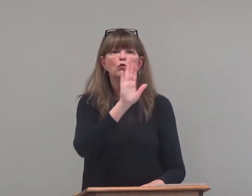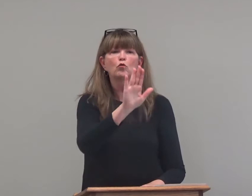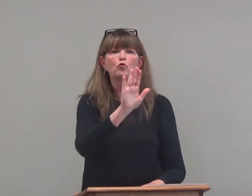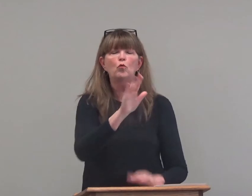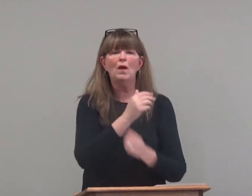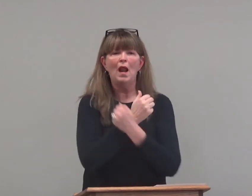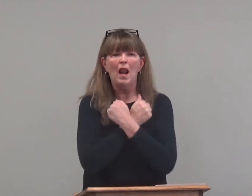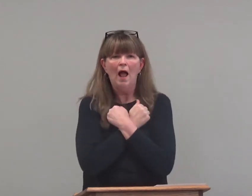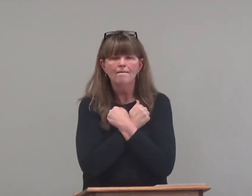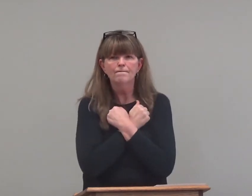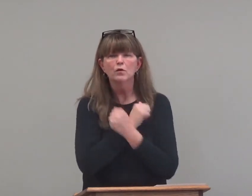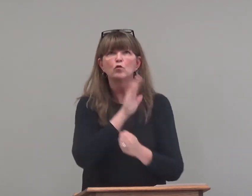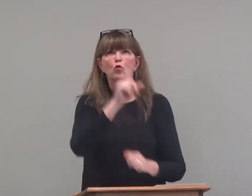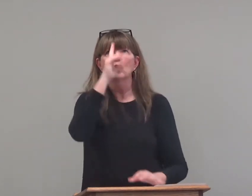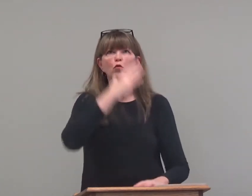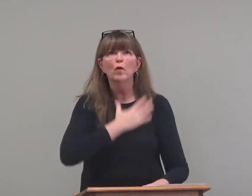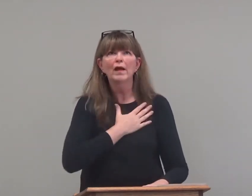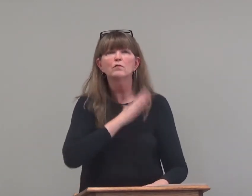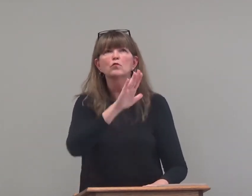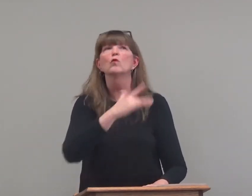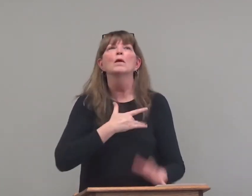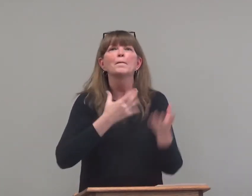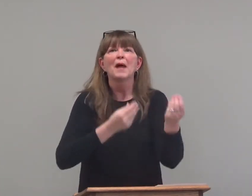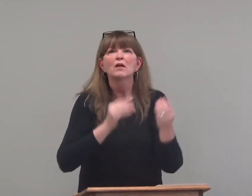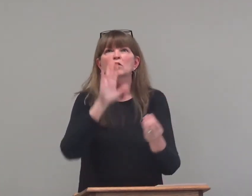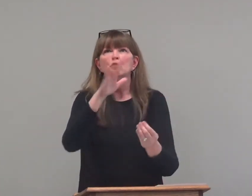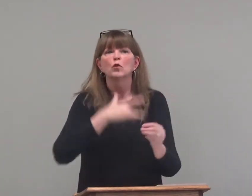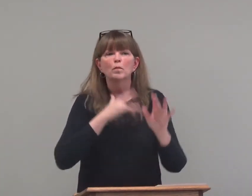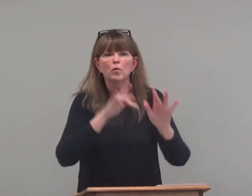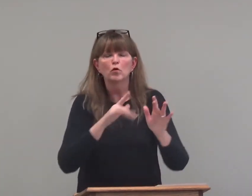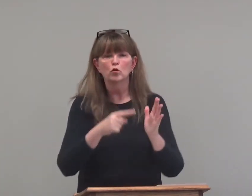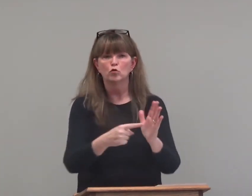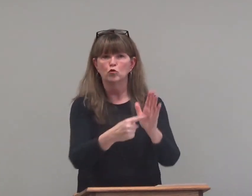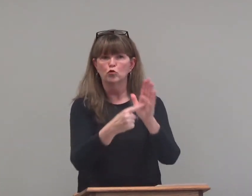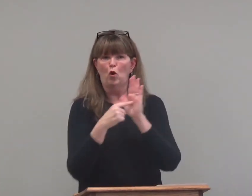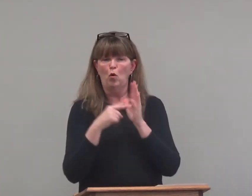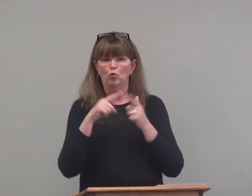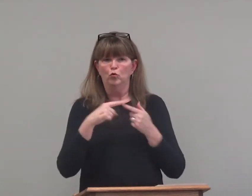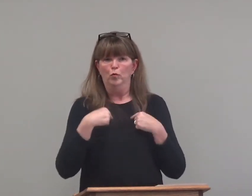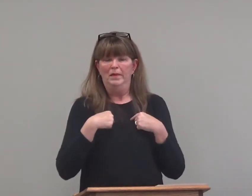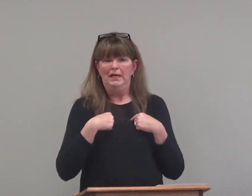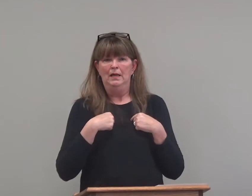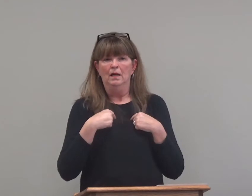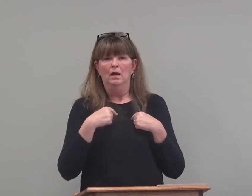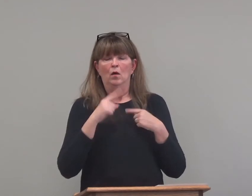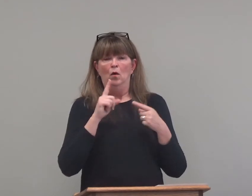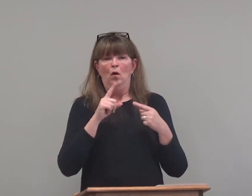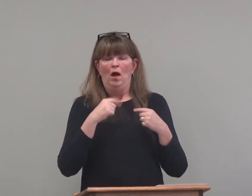meet someone, then your personality, your grace, your compassion, your mercy